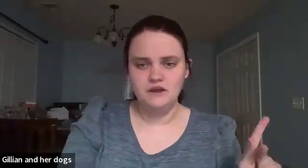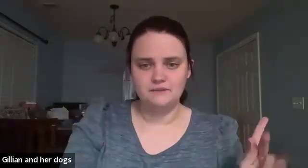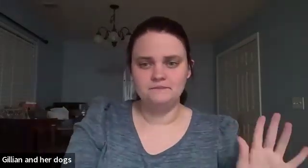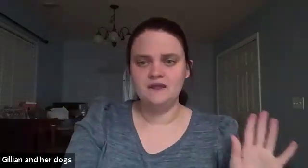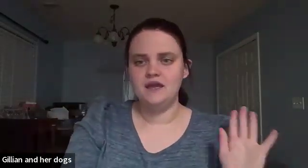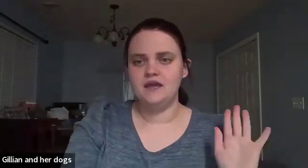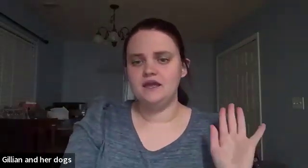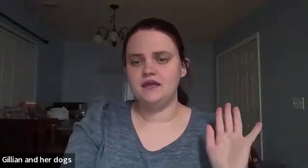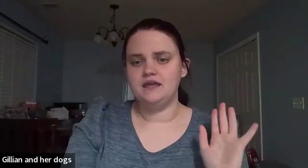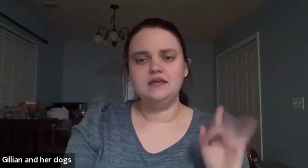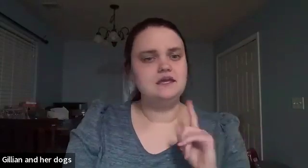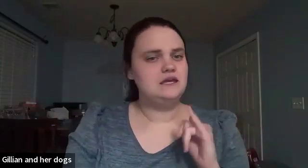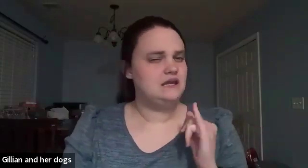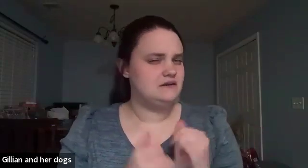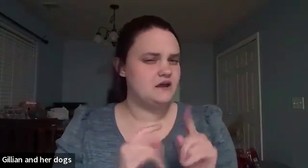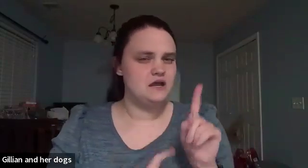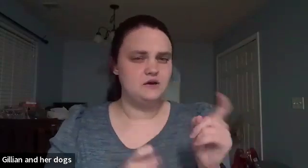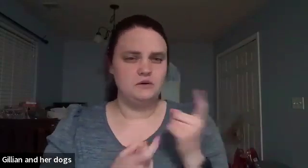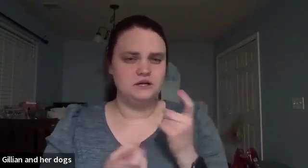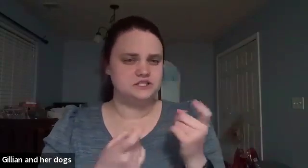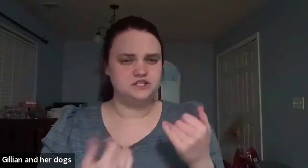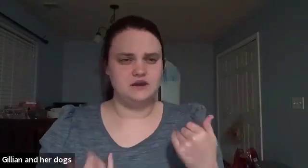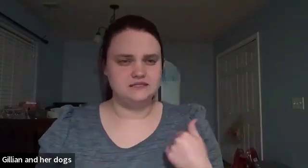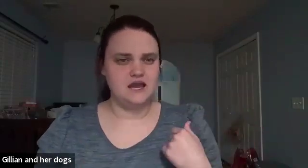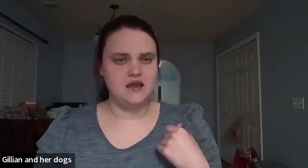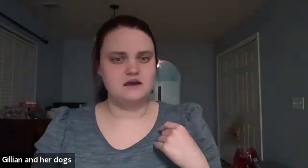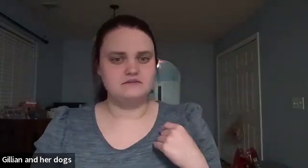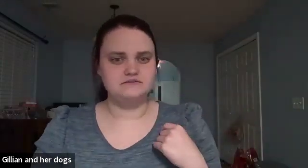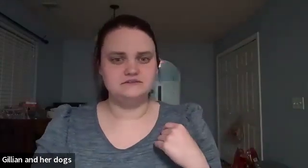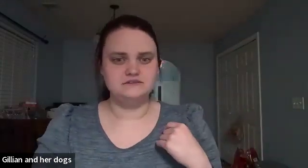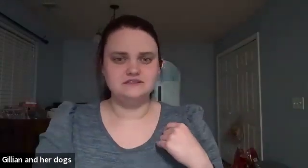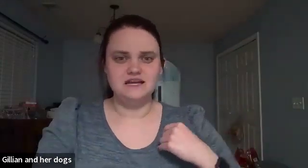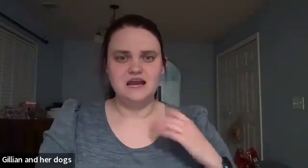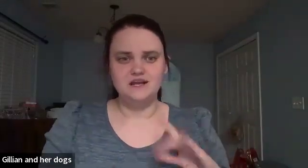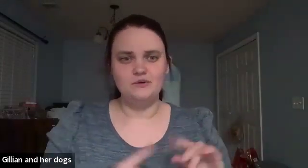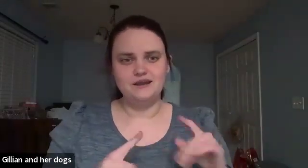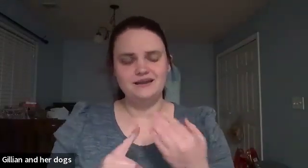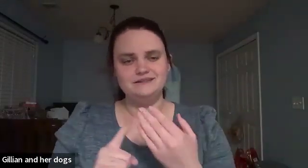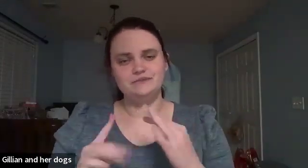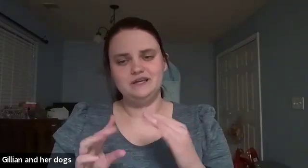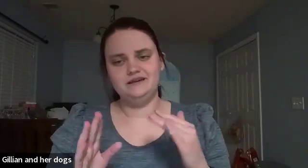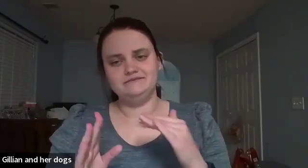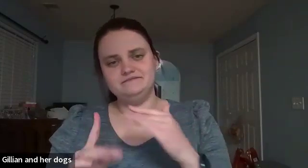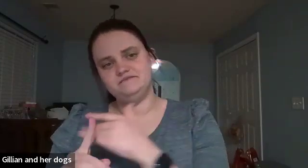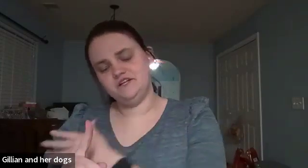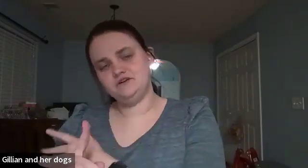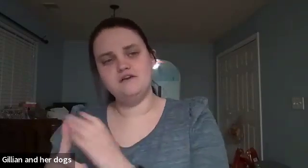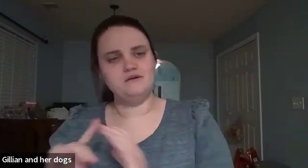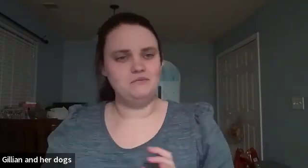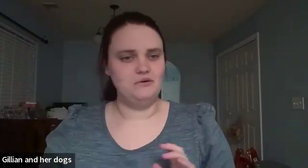Okay. Any final questions you guys have? I know we kind of veered off at one